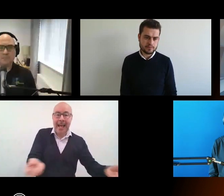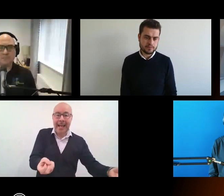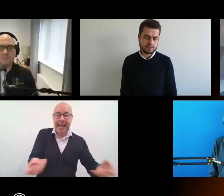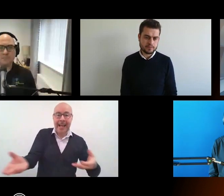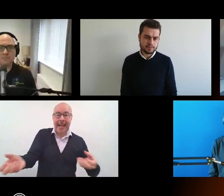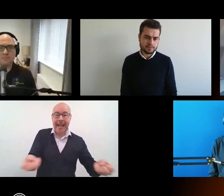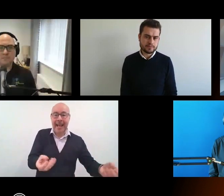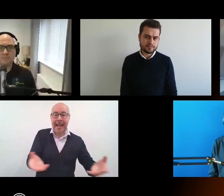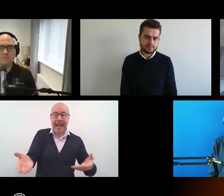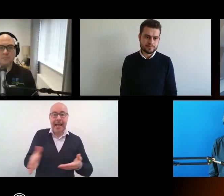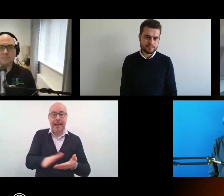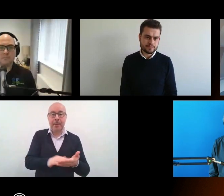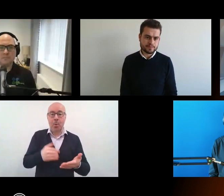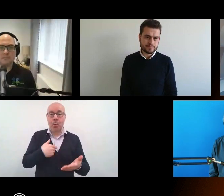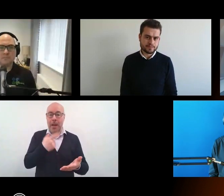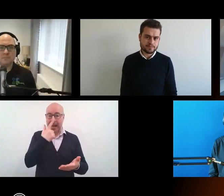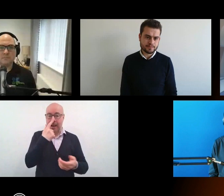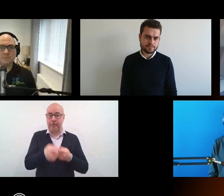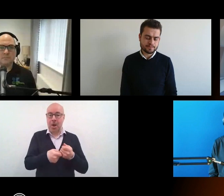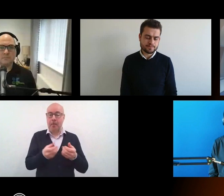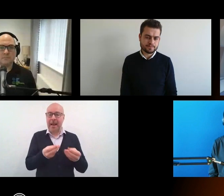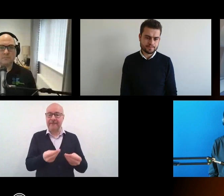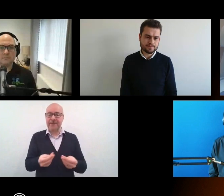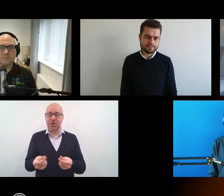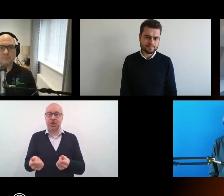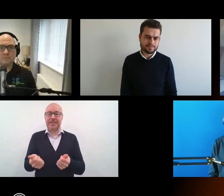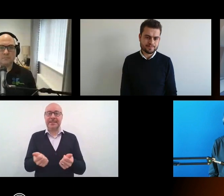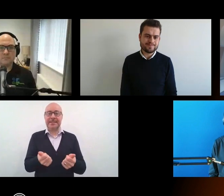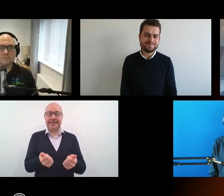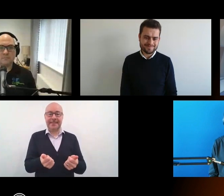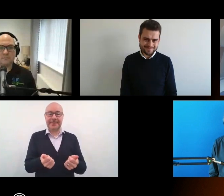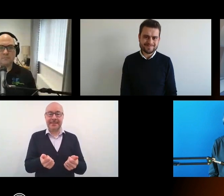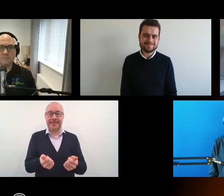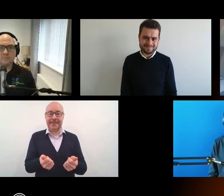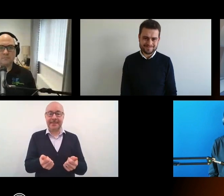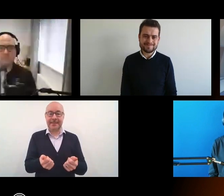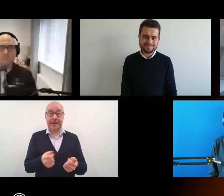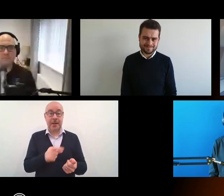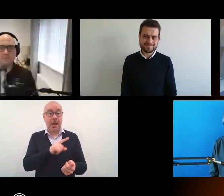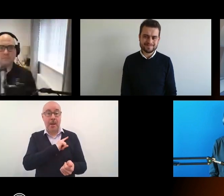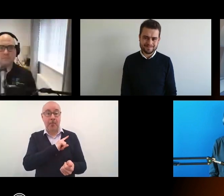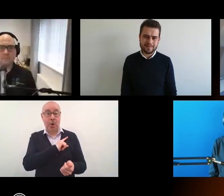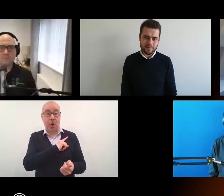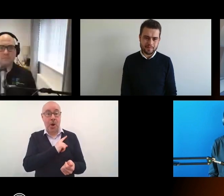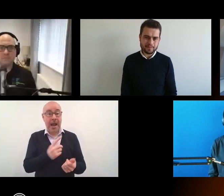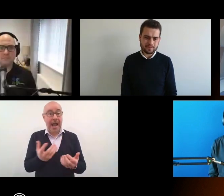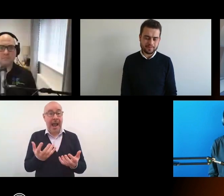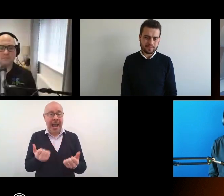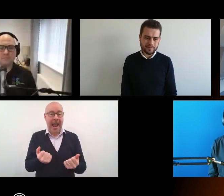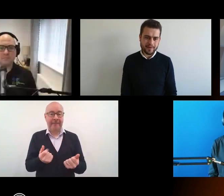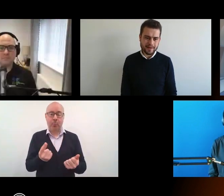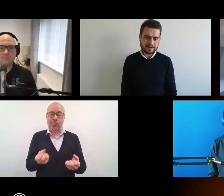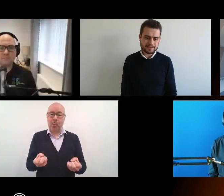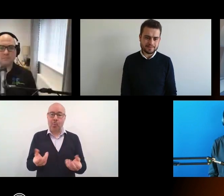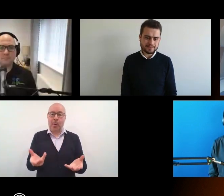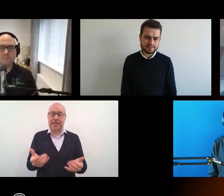as efficient as possible, because there is an efficiency sometimes, and we